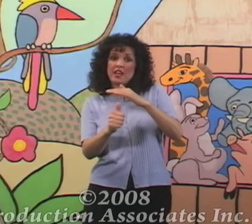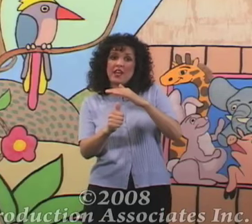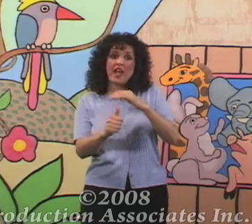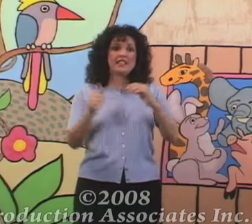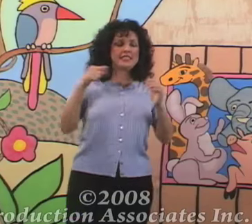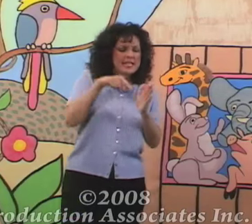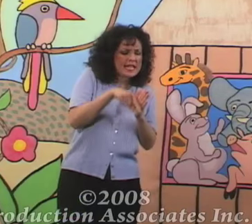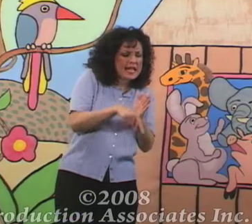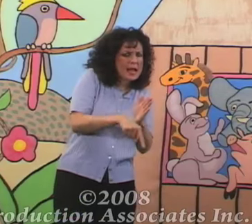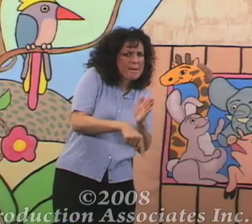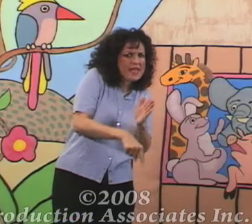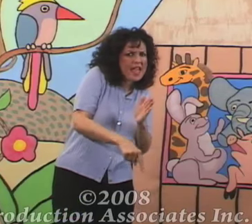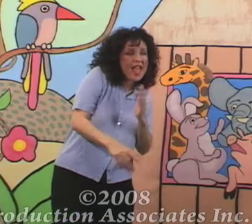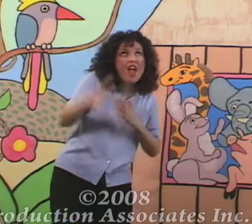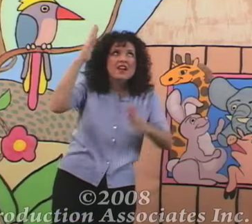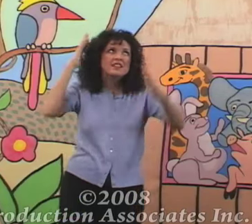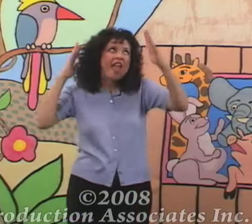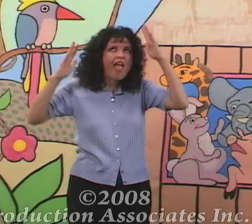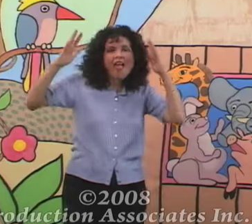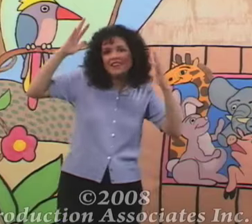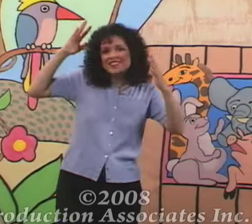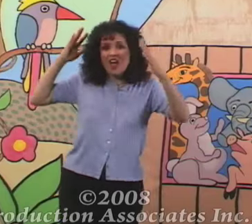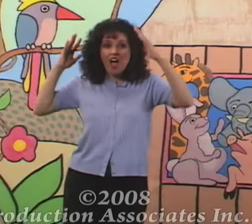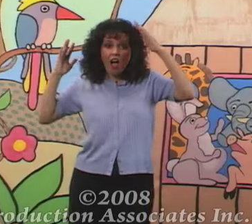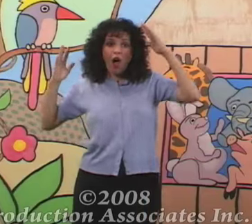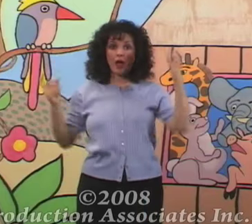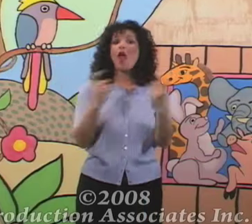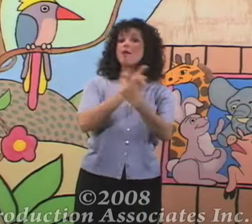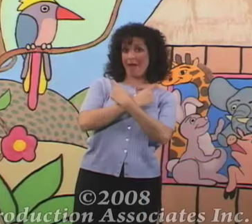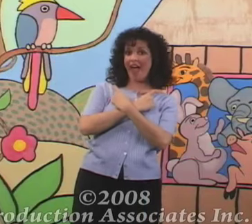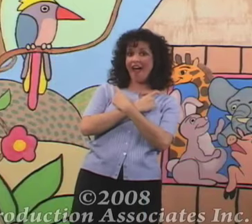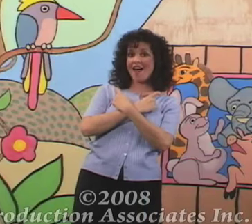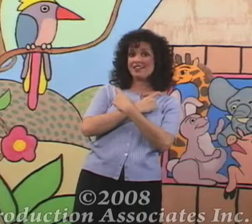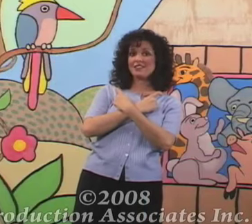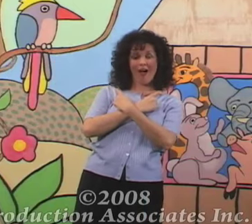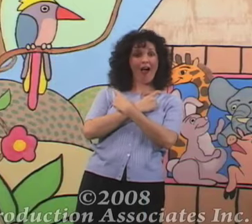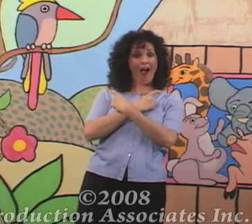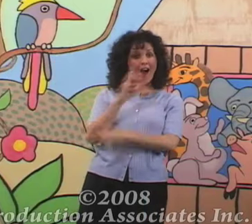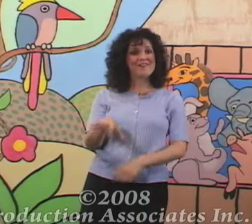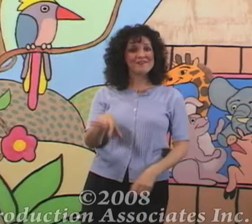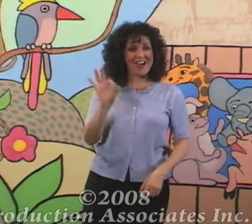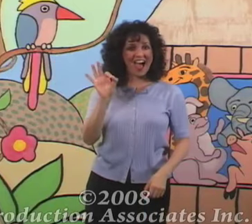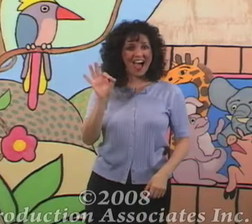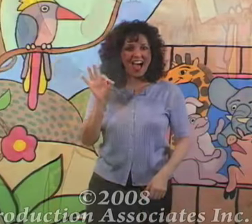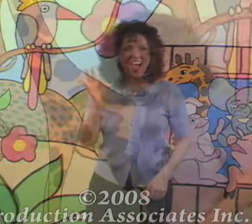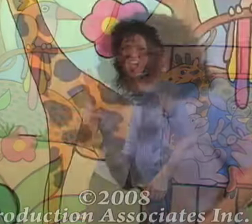And deep in caves are where bats are found.